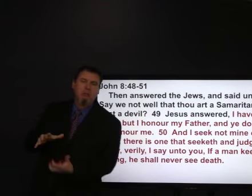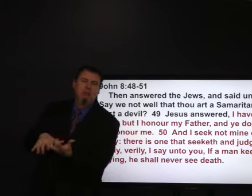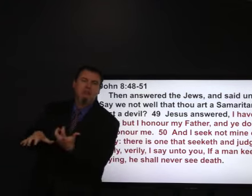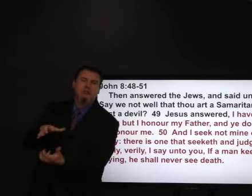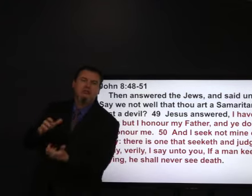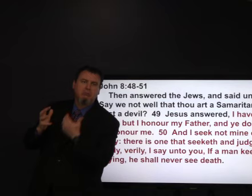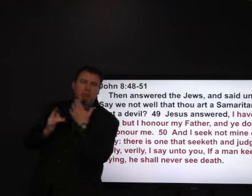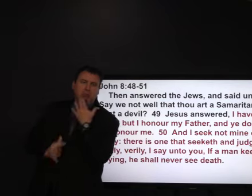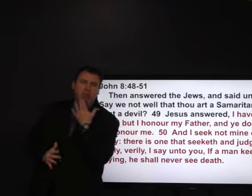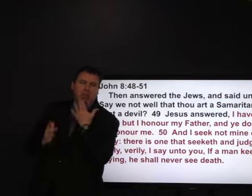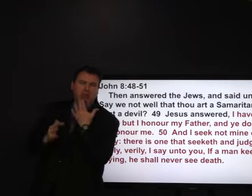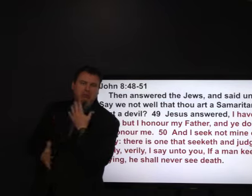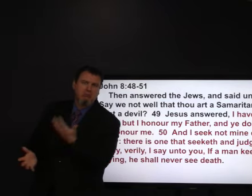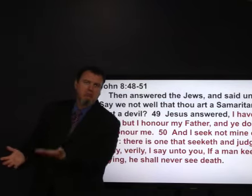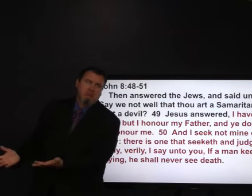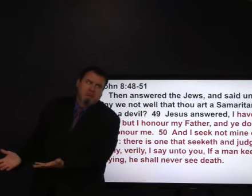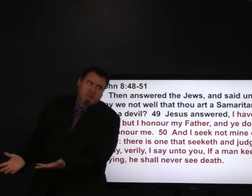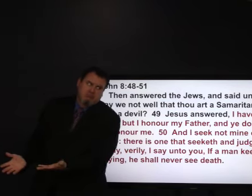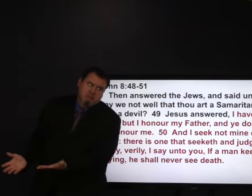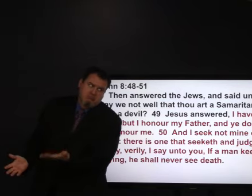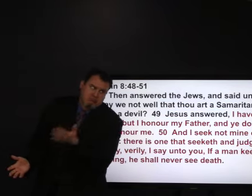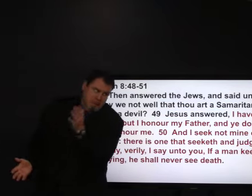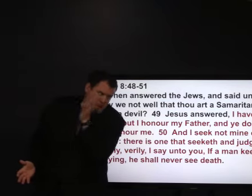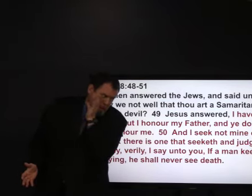You must be a Samaritan, mixed blood.